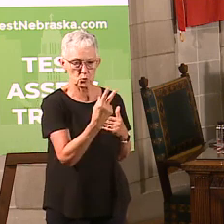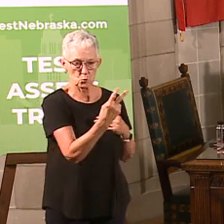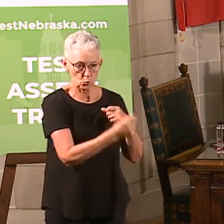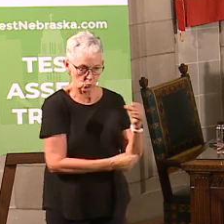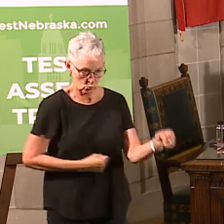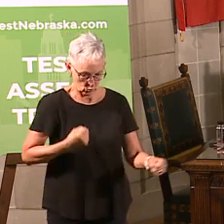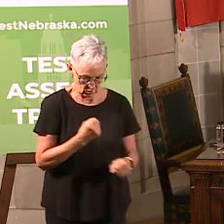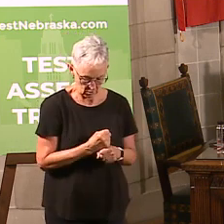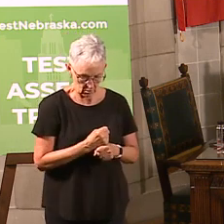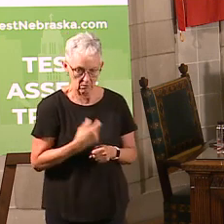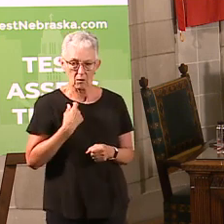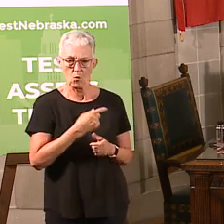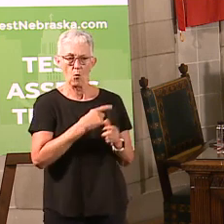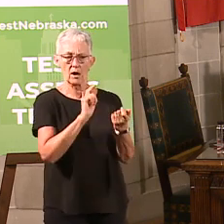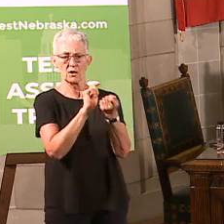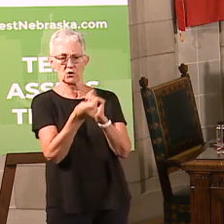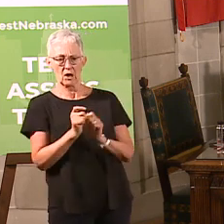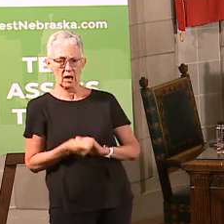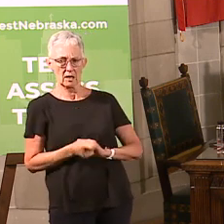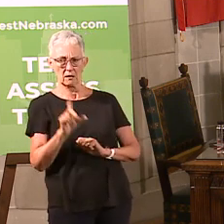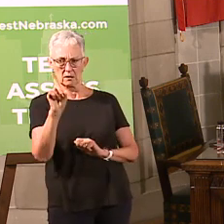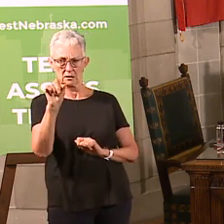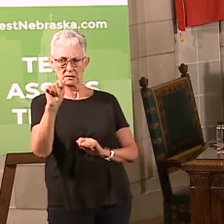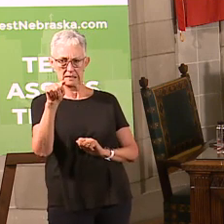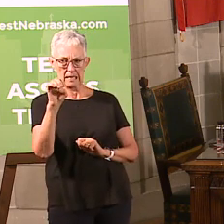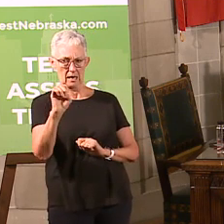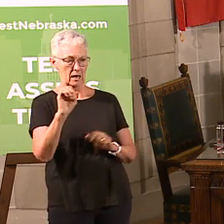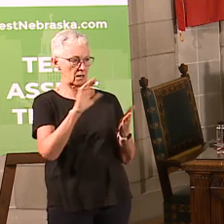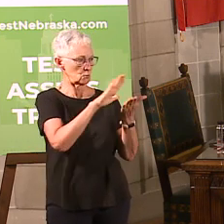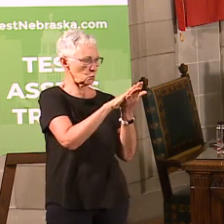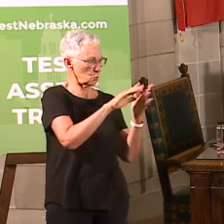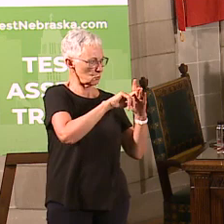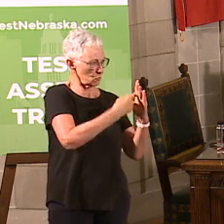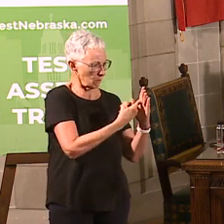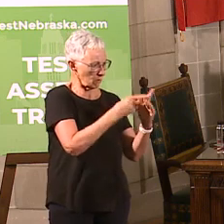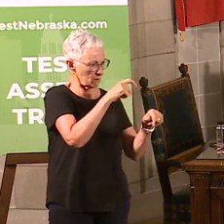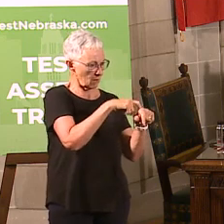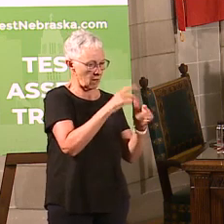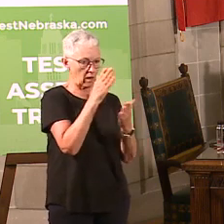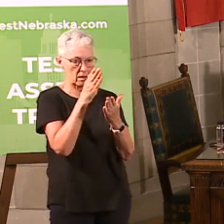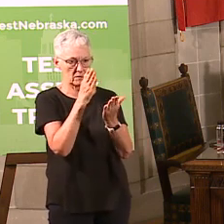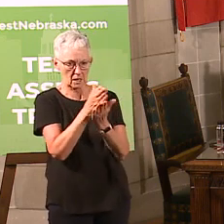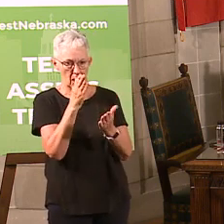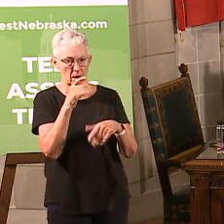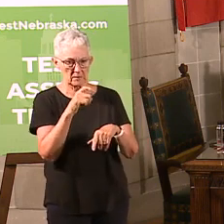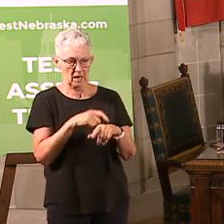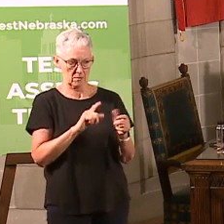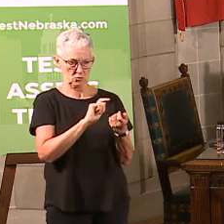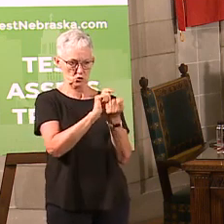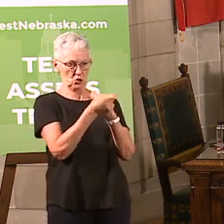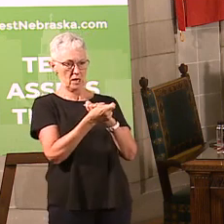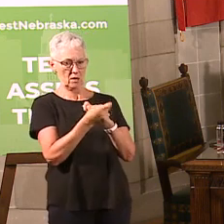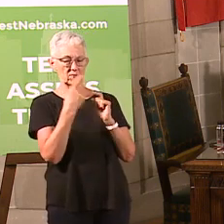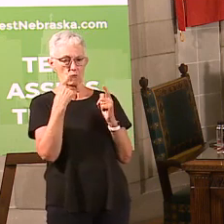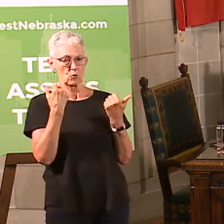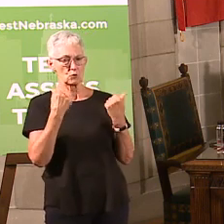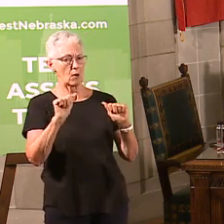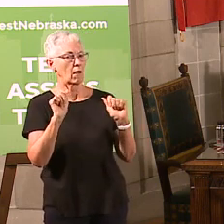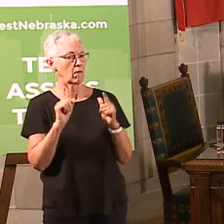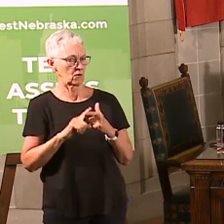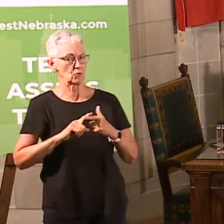things have been done for the benefit of Nebraskan students, and they have shown us their appreciation. In just the last 6 weeks, we have